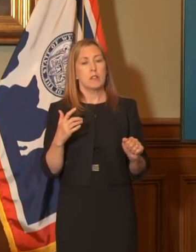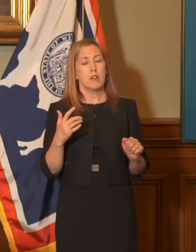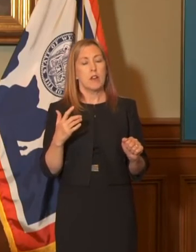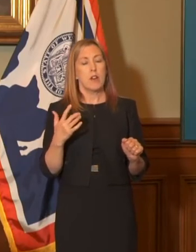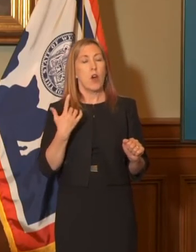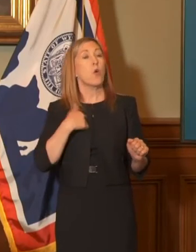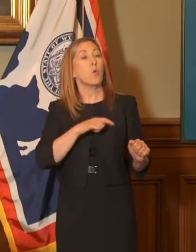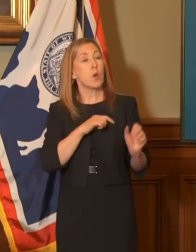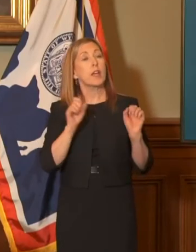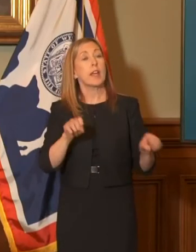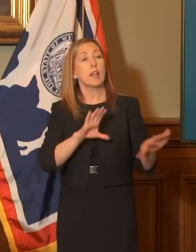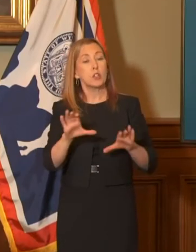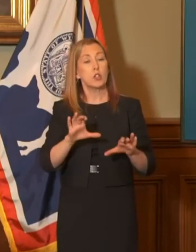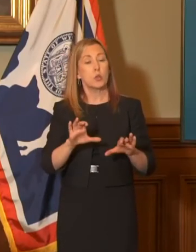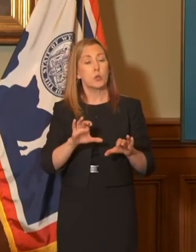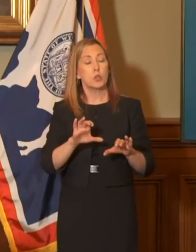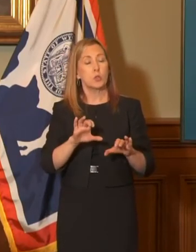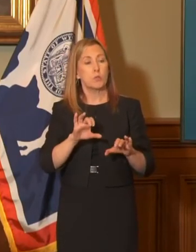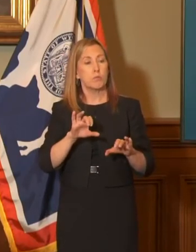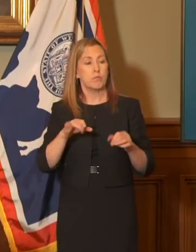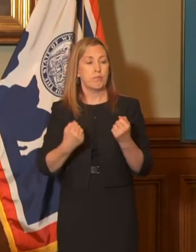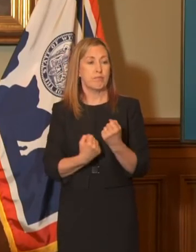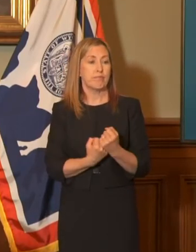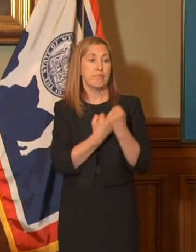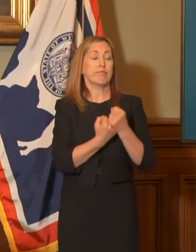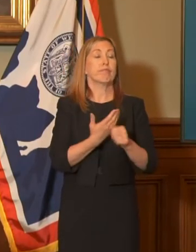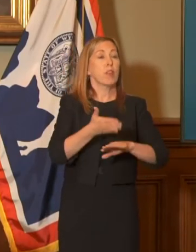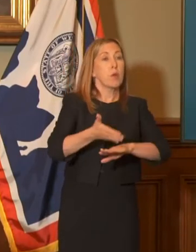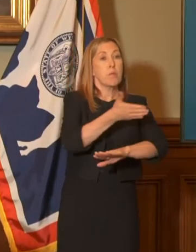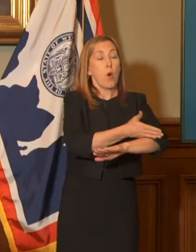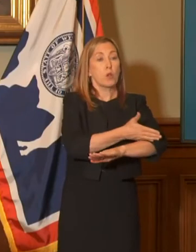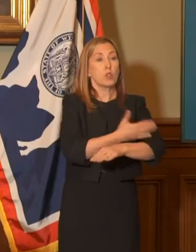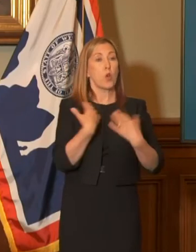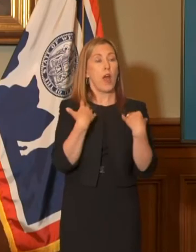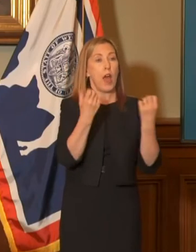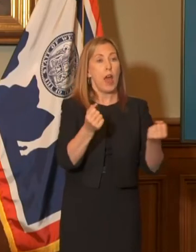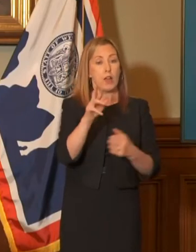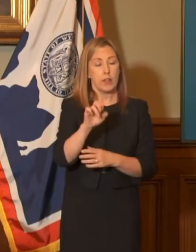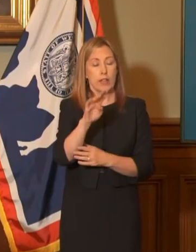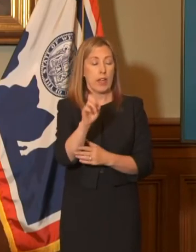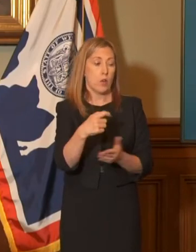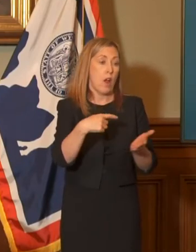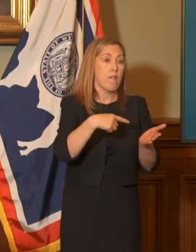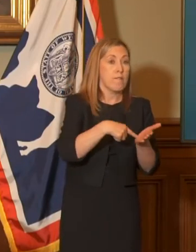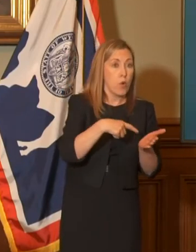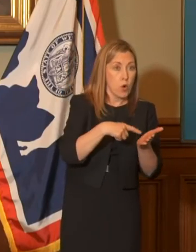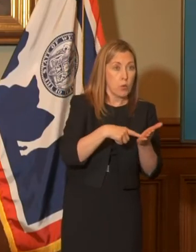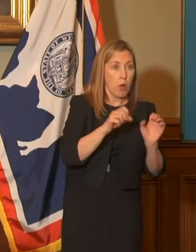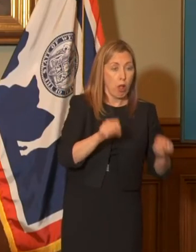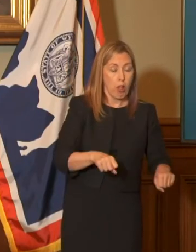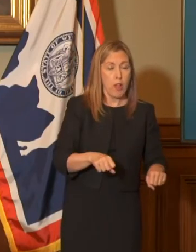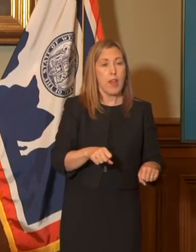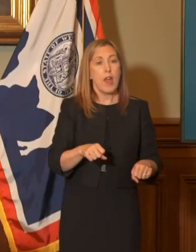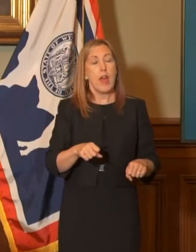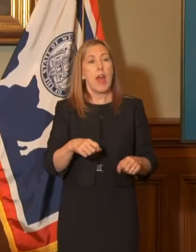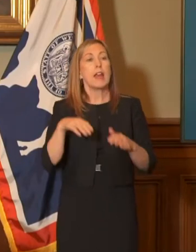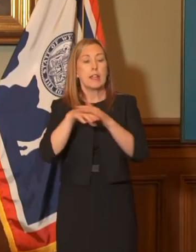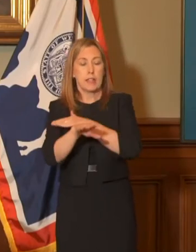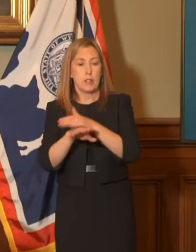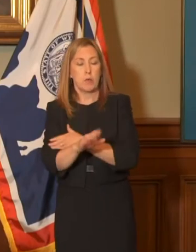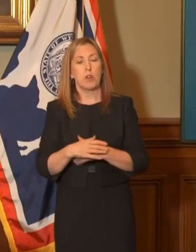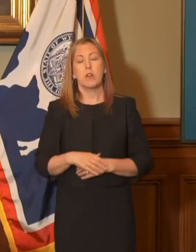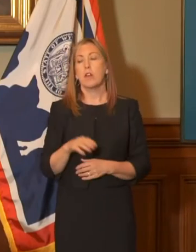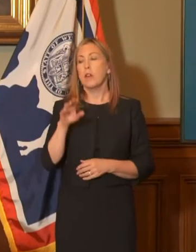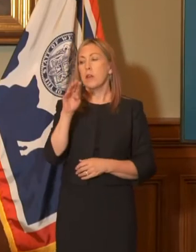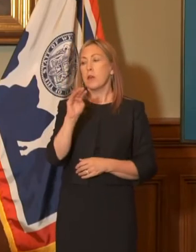do to bolster health care, make sure we have affordable and accessible health care throughout the state. From Maggie